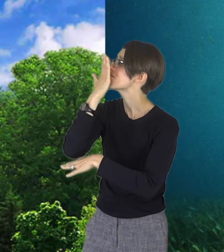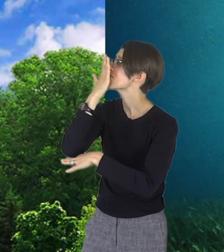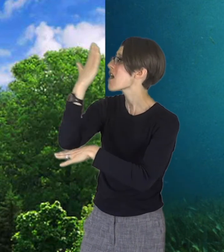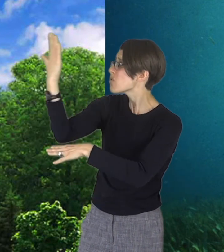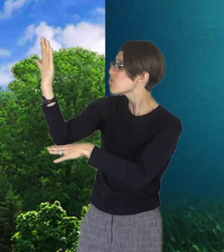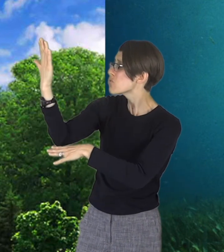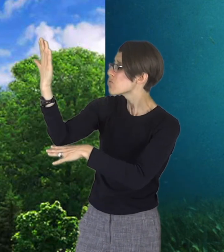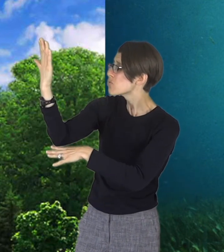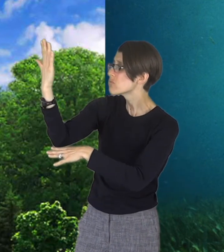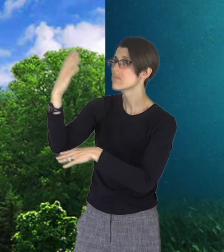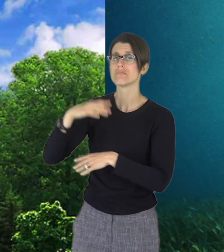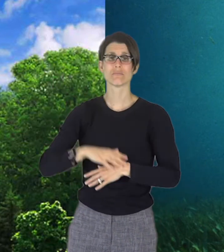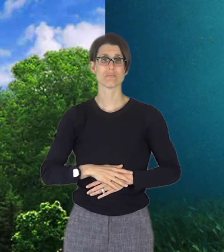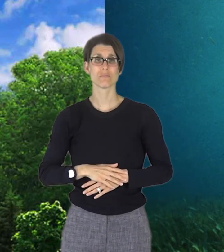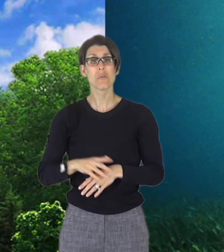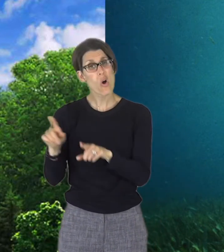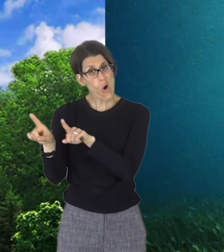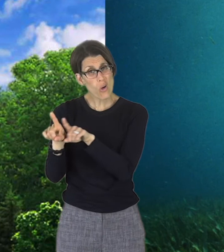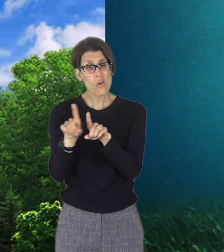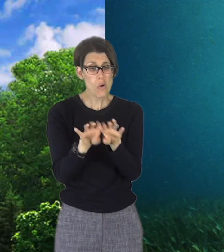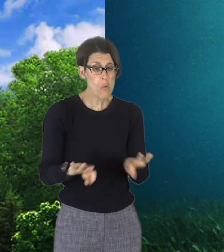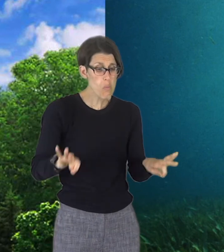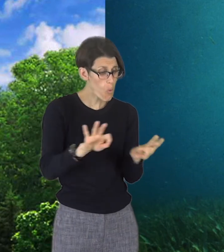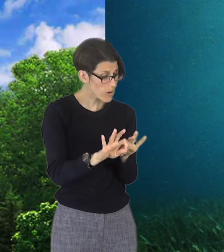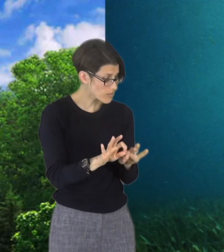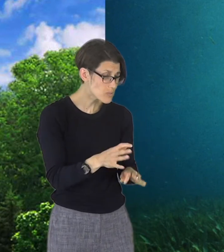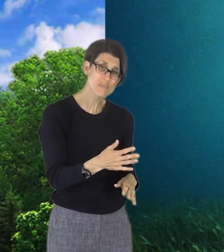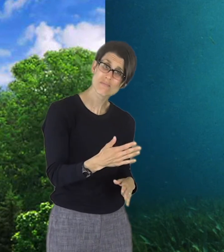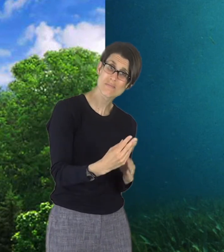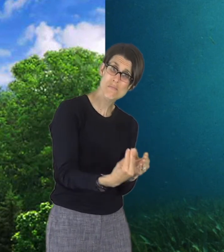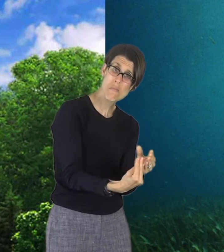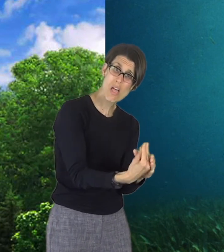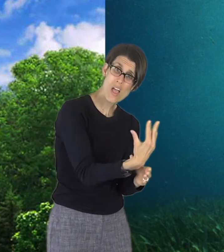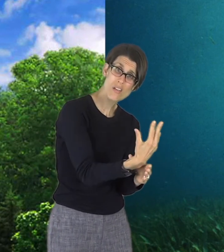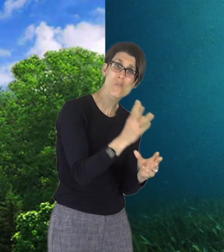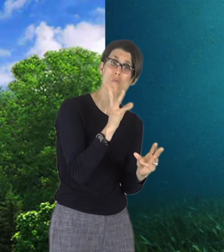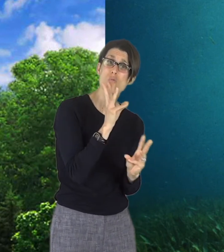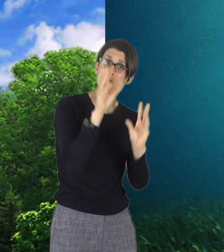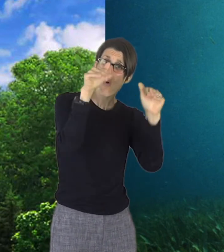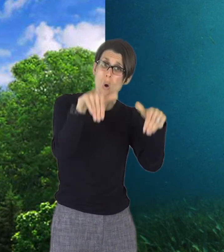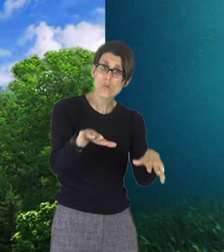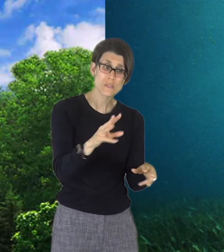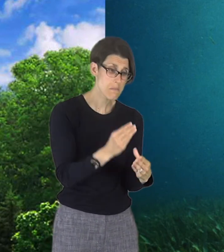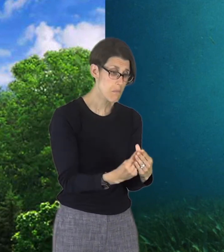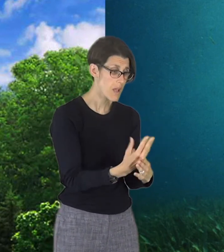one of those breaths. But you also need to say, "Thank you, plankton," for the other breath.